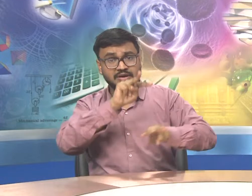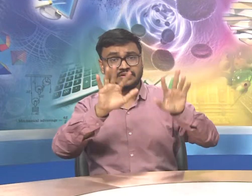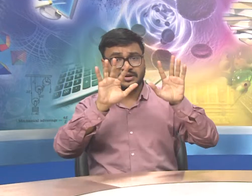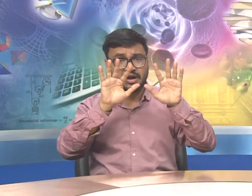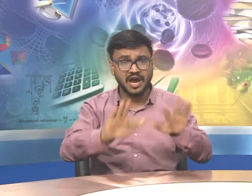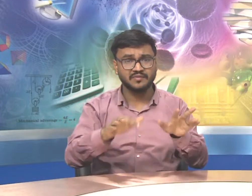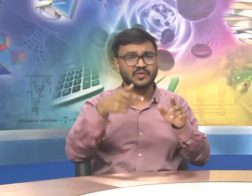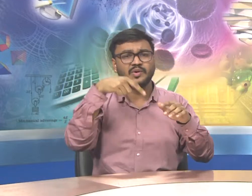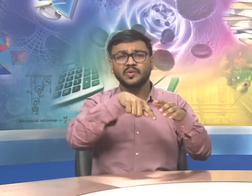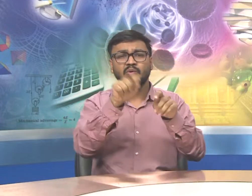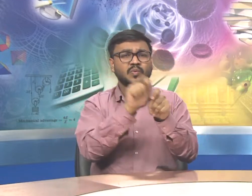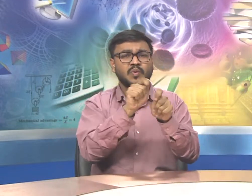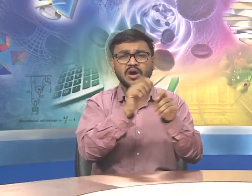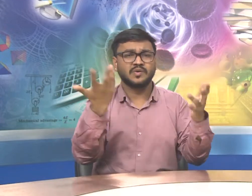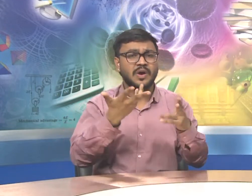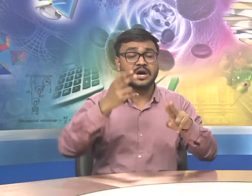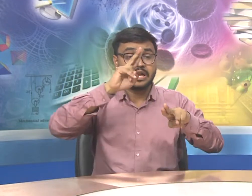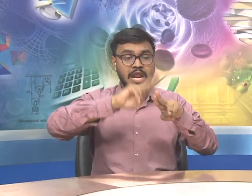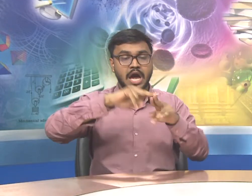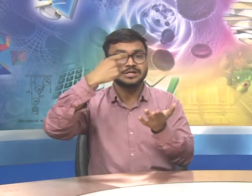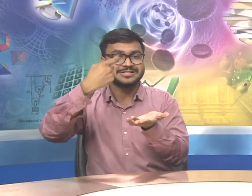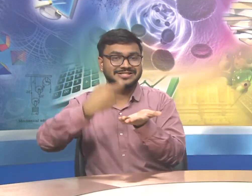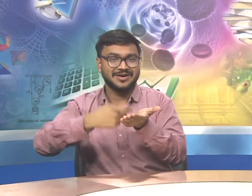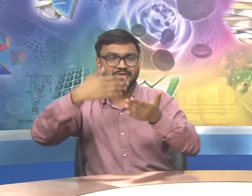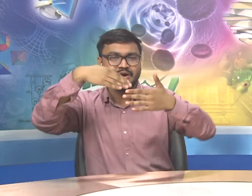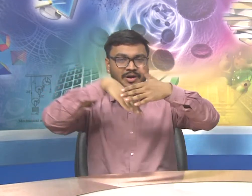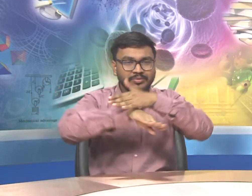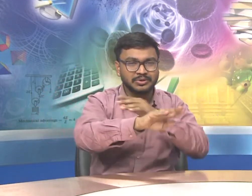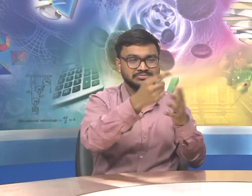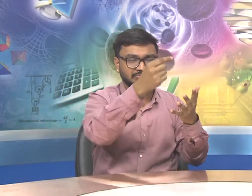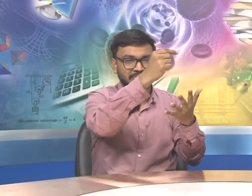It can also review any action of the government